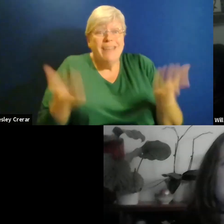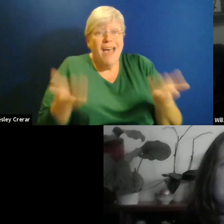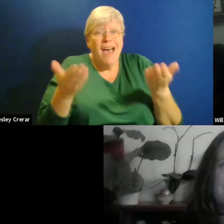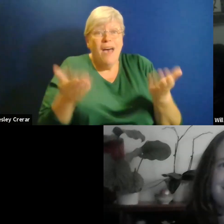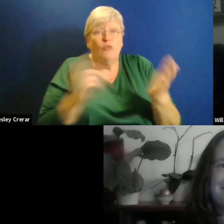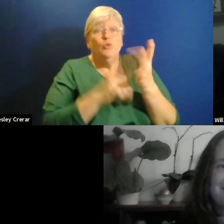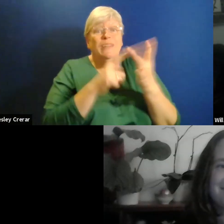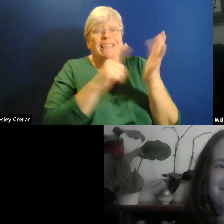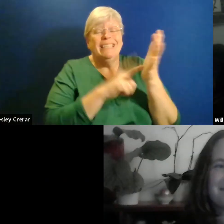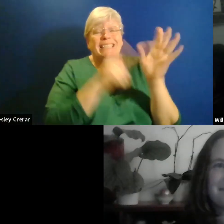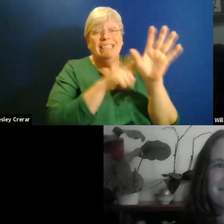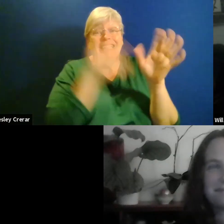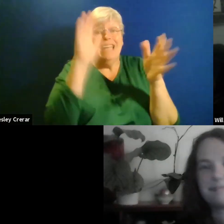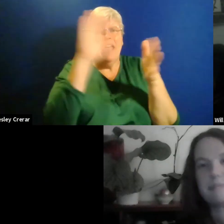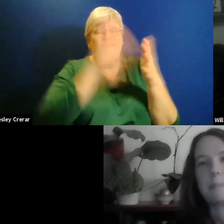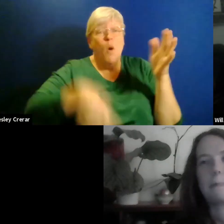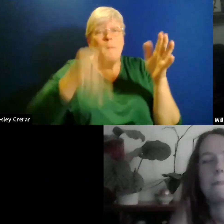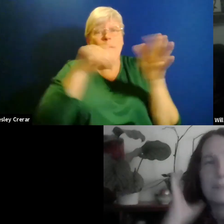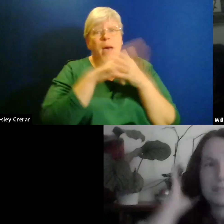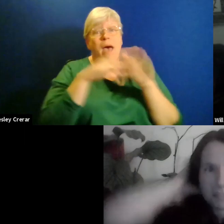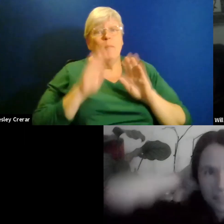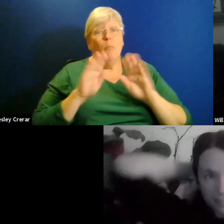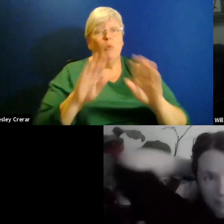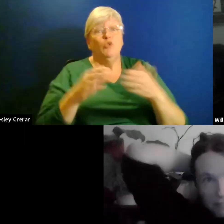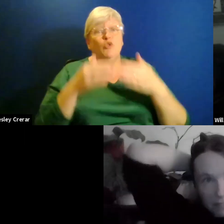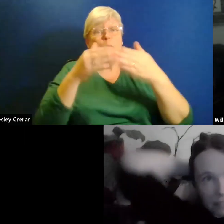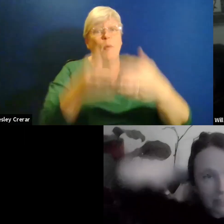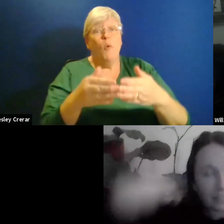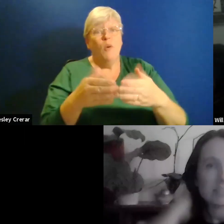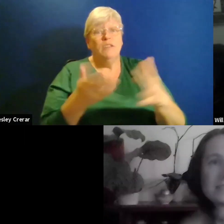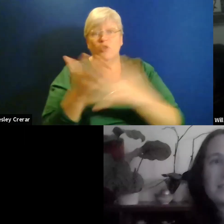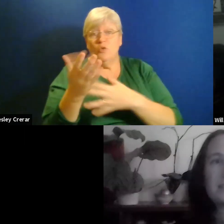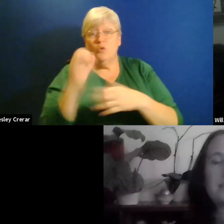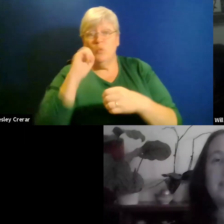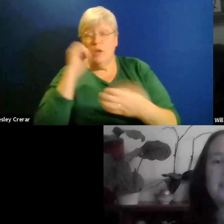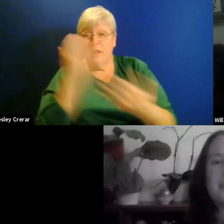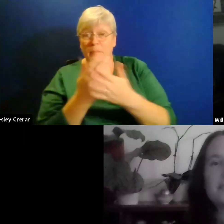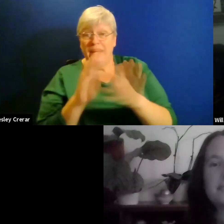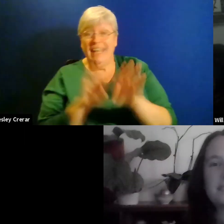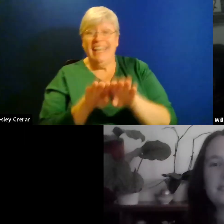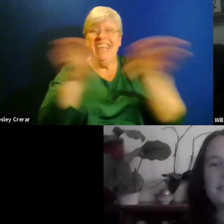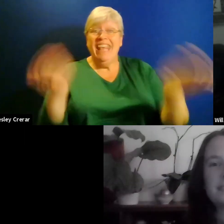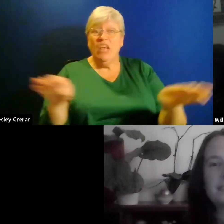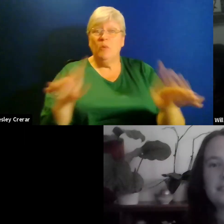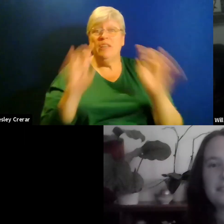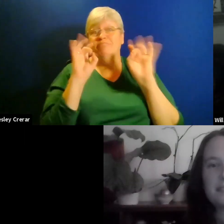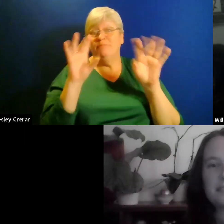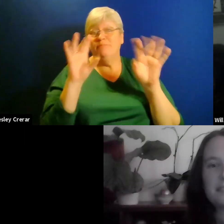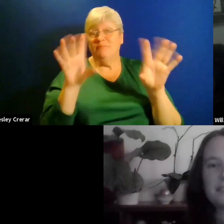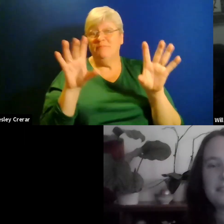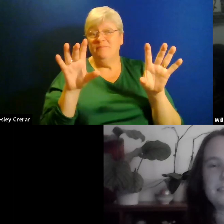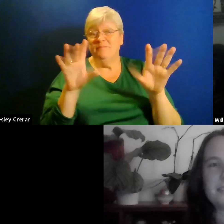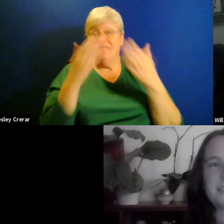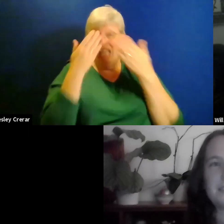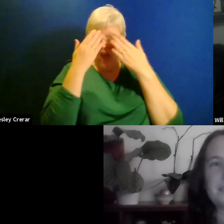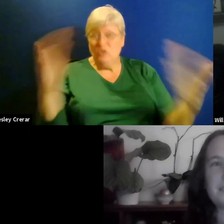Lily, who's going to take all of you through what I imagine will be an equally spectacular